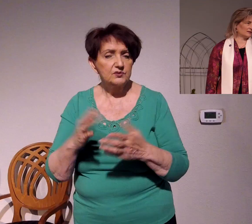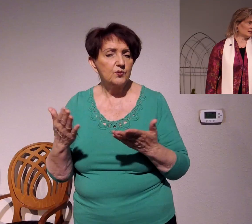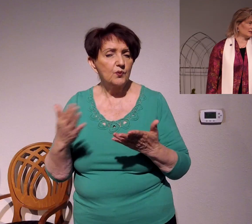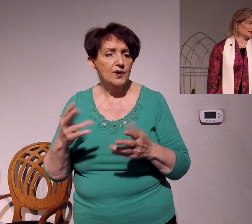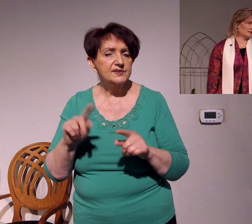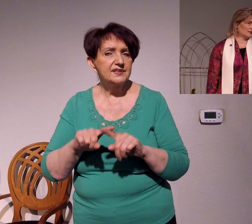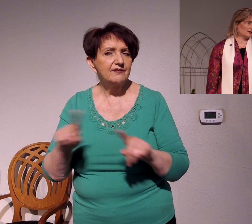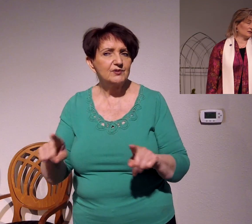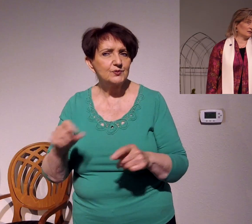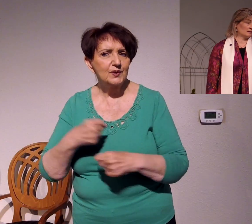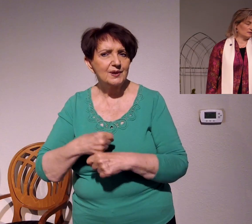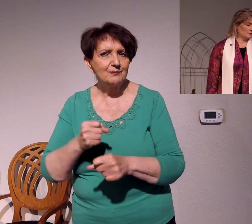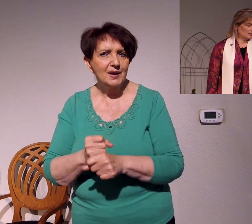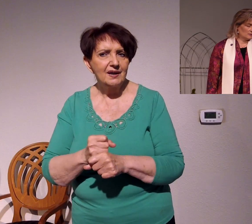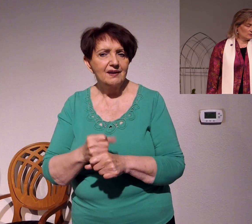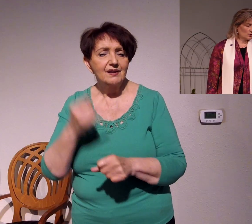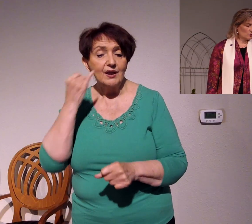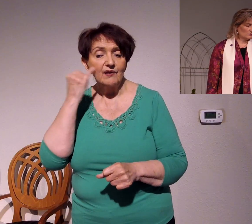perspective?